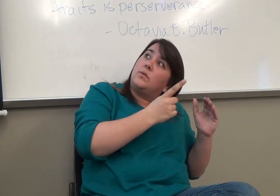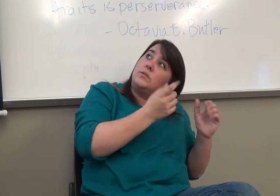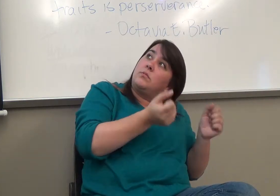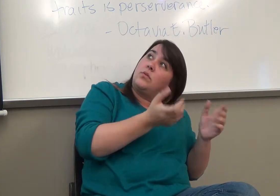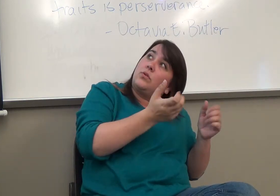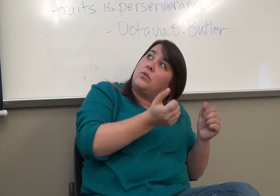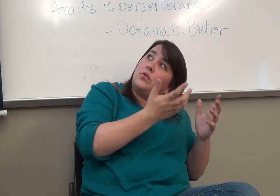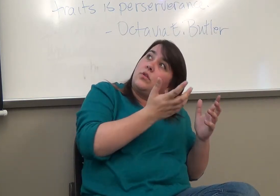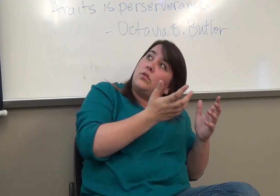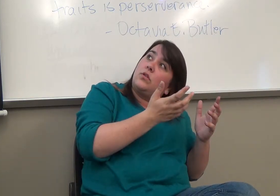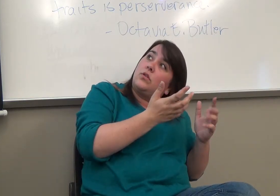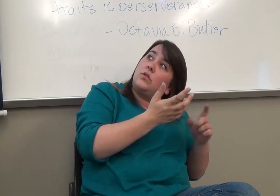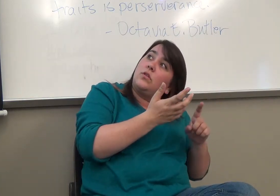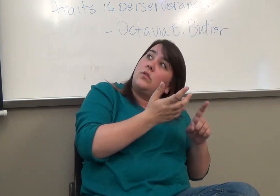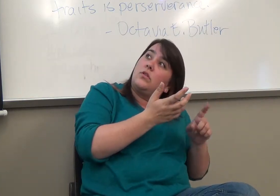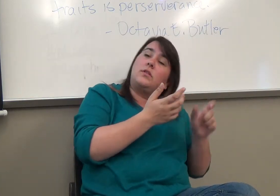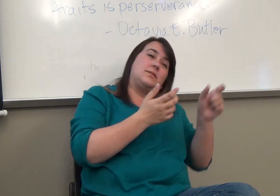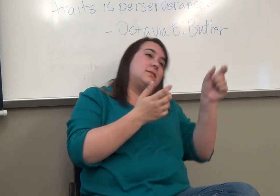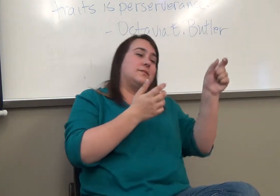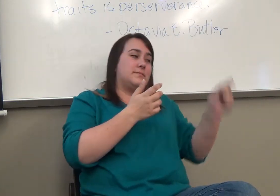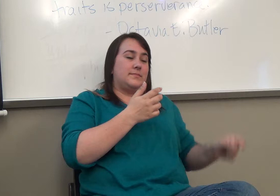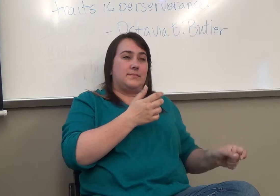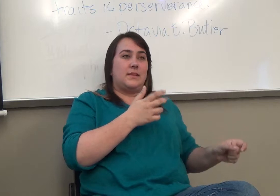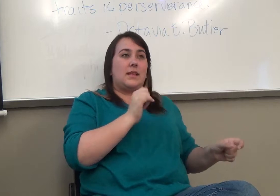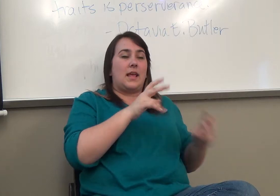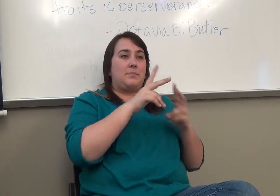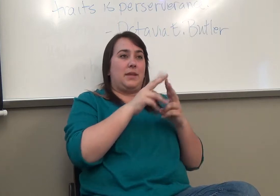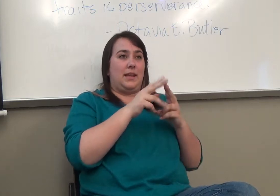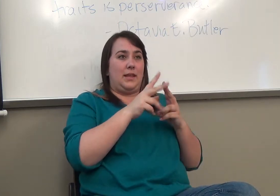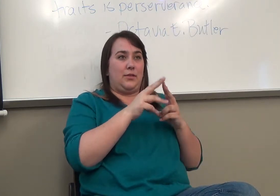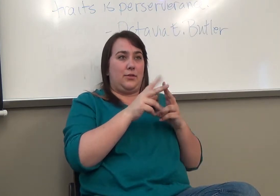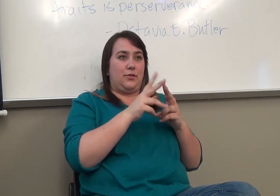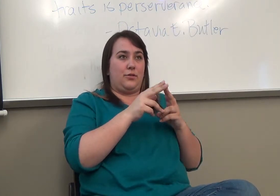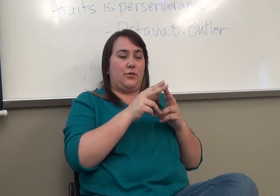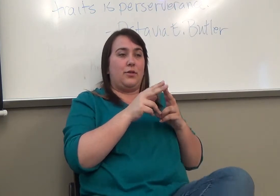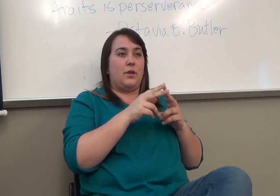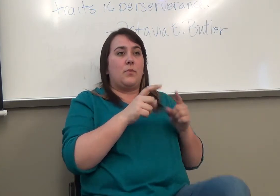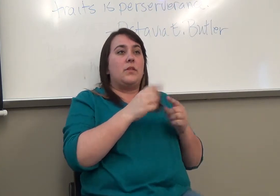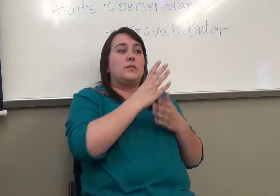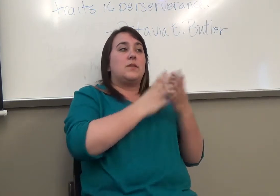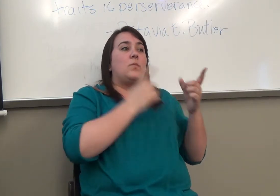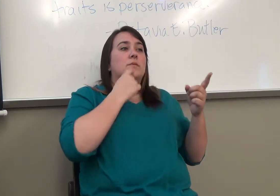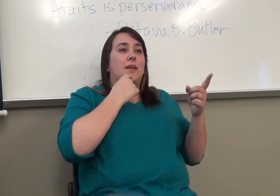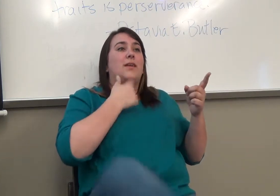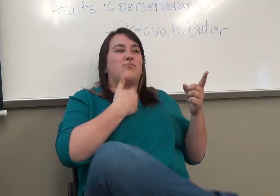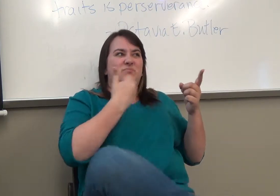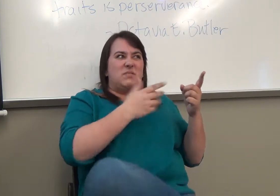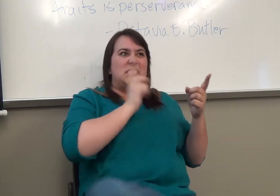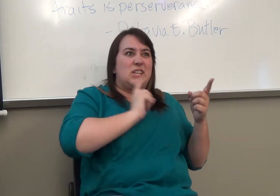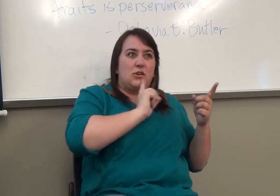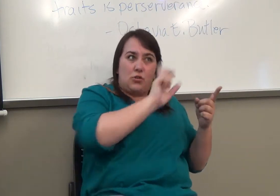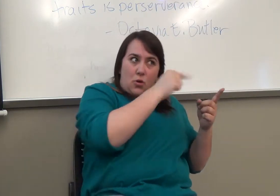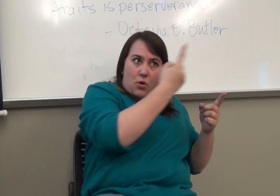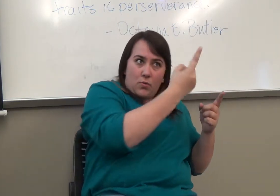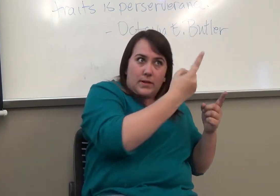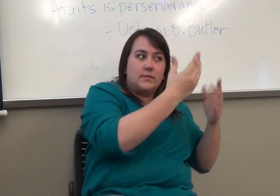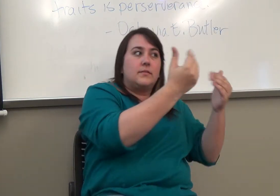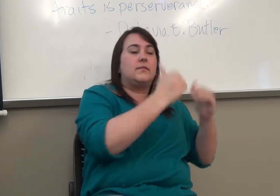and that these, see this over here, can be either one. Okay. Now, the